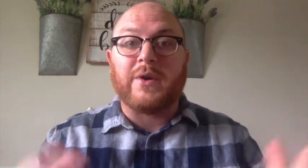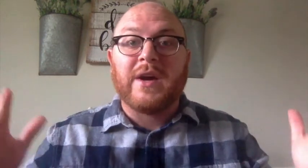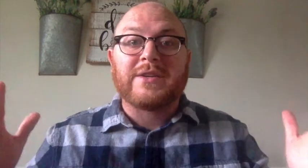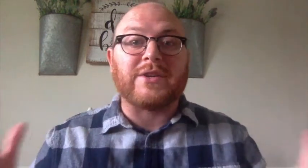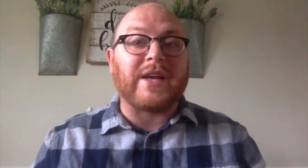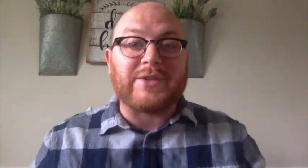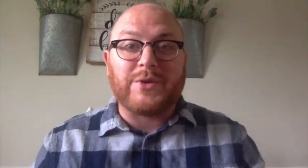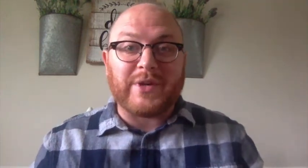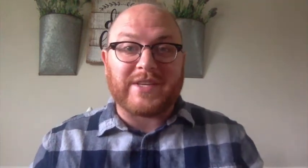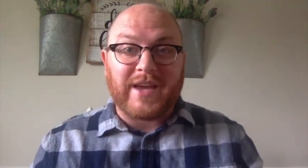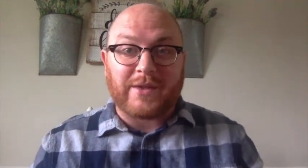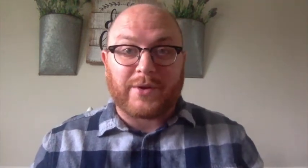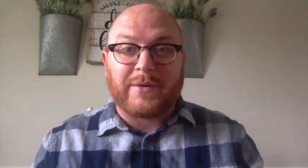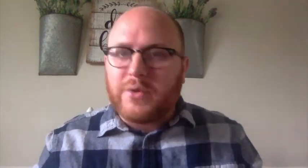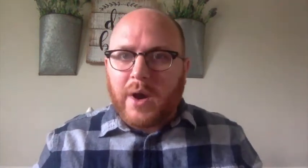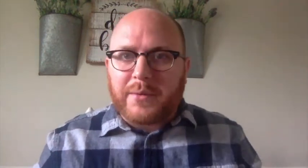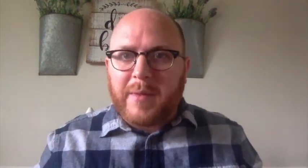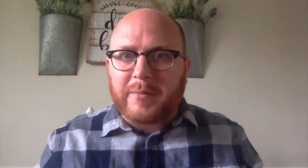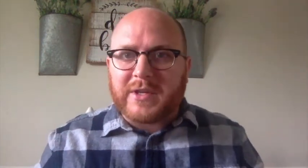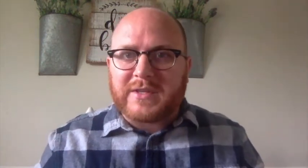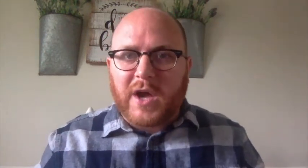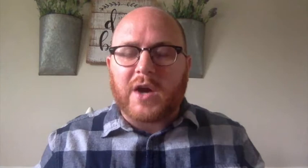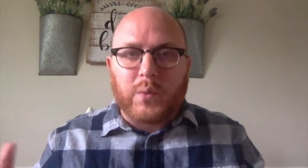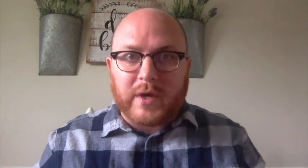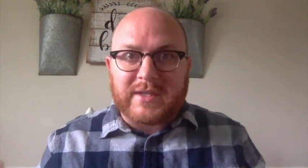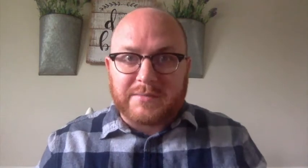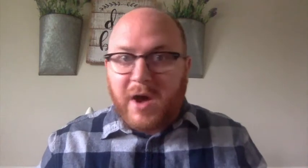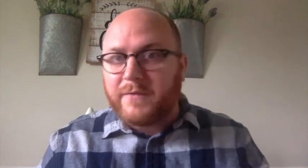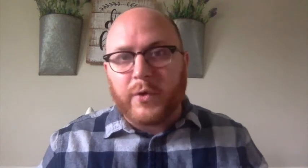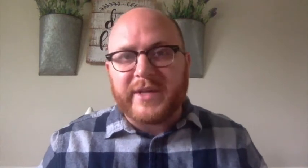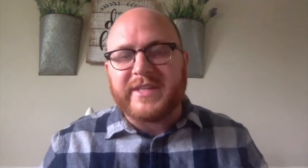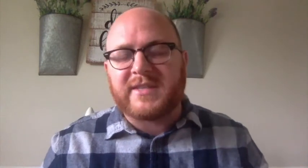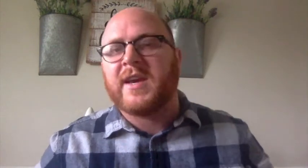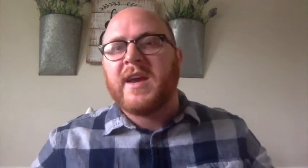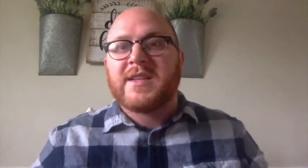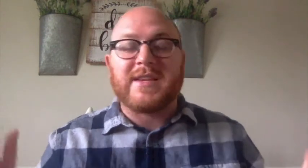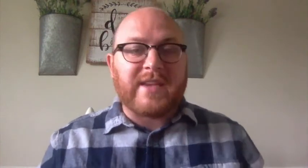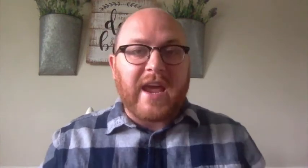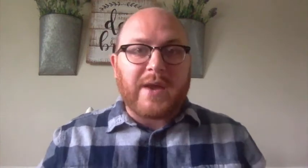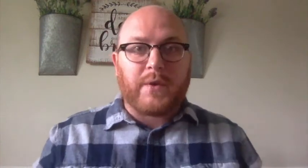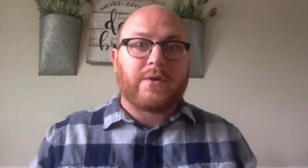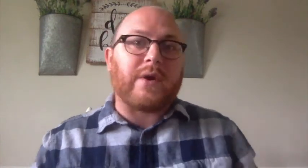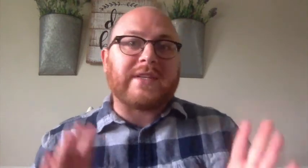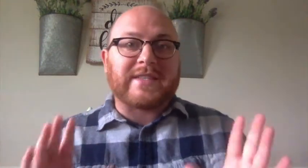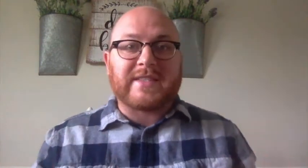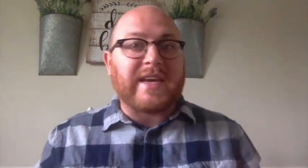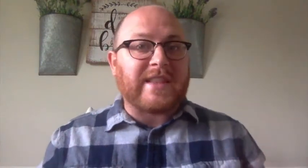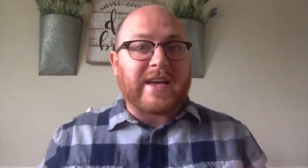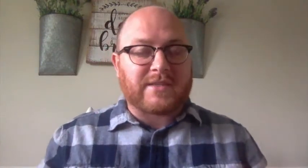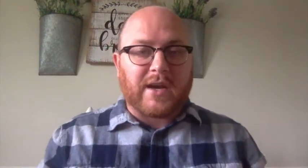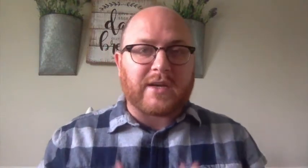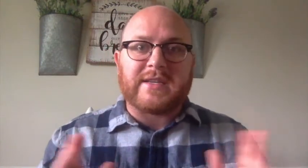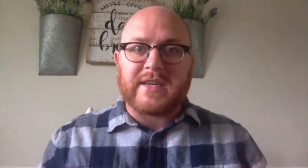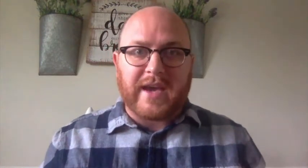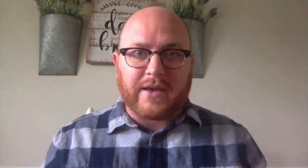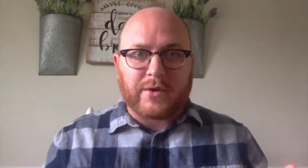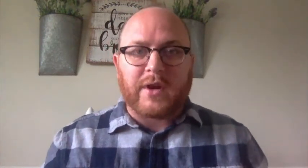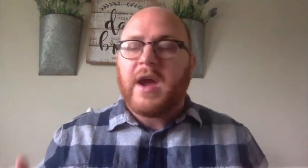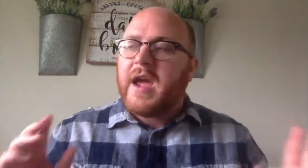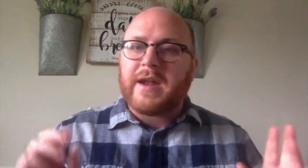so let's do it together. Do you all remember the song One Small Voice? Today we're going to sing that song together, and I'm